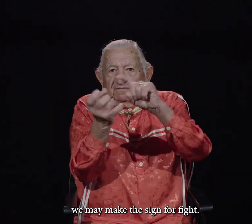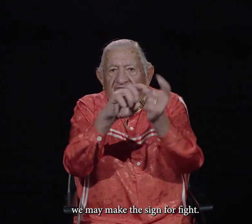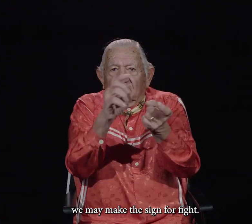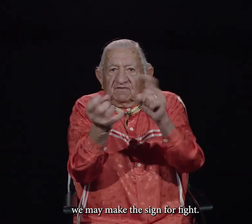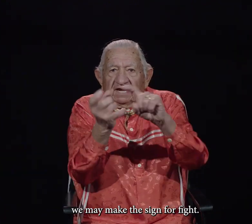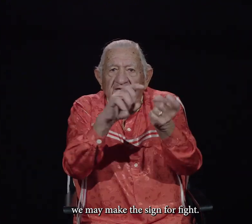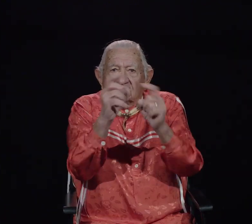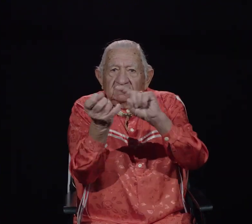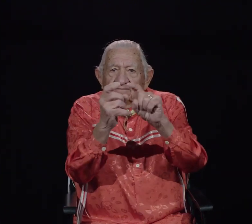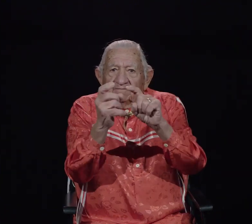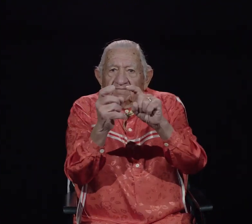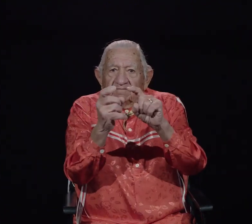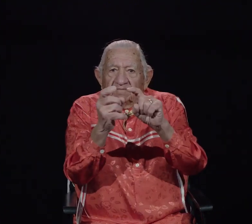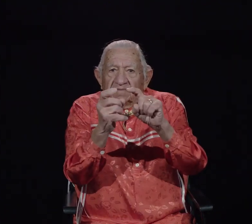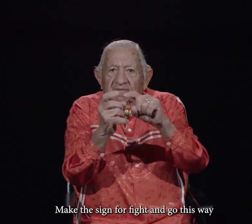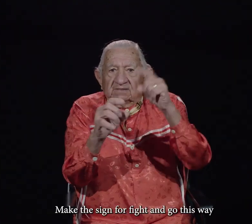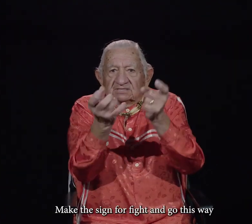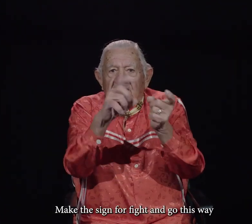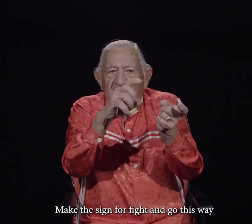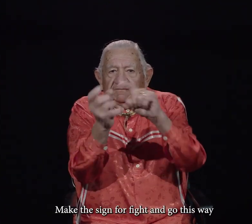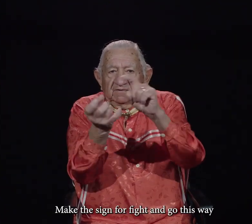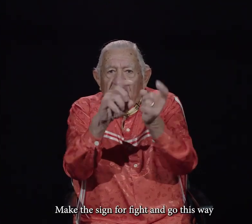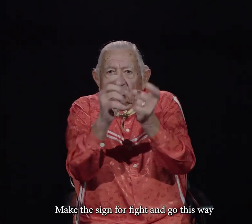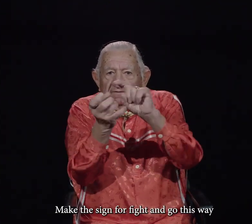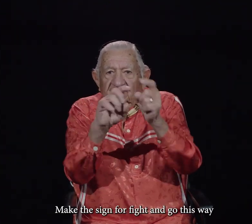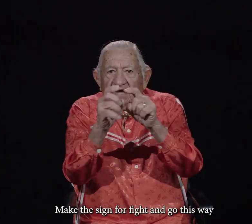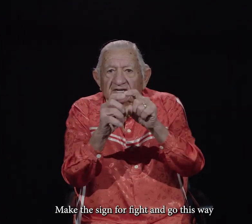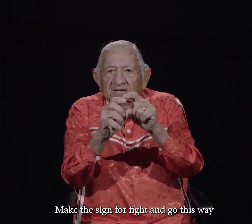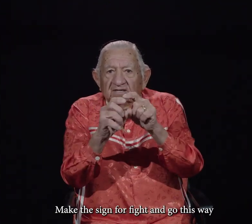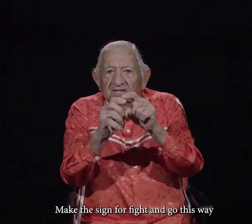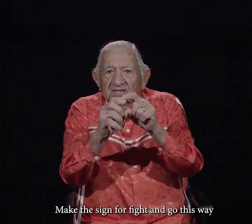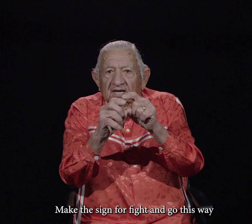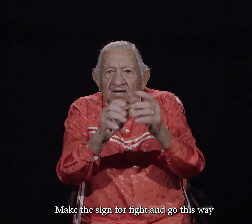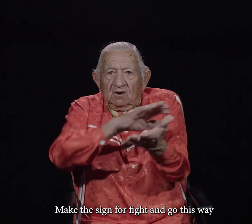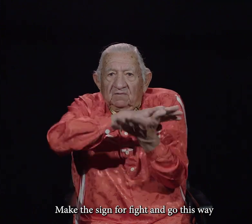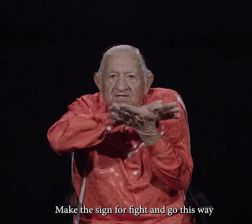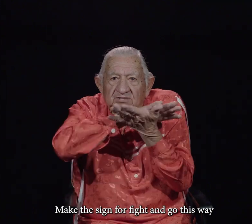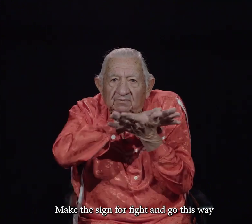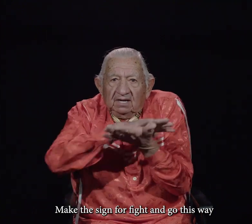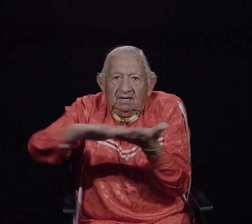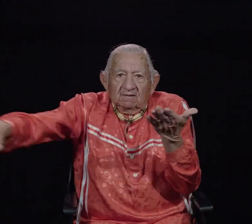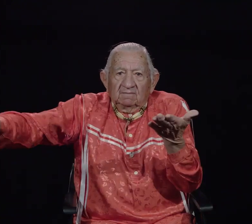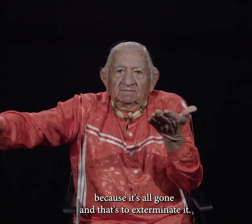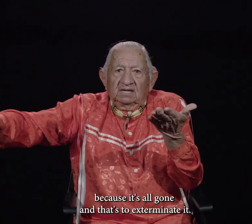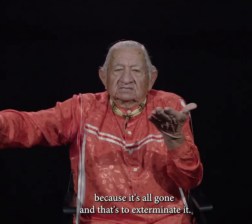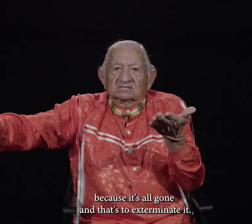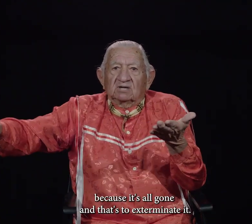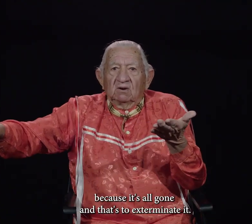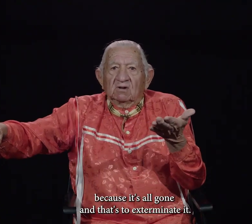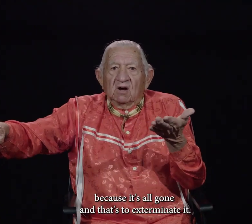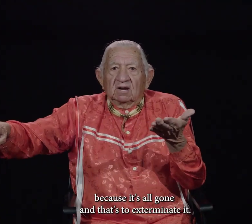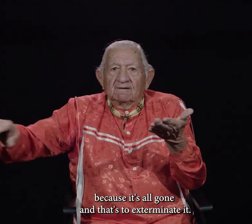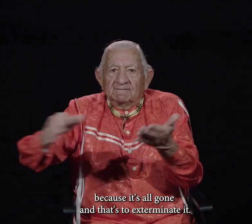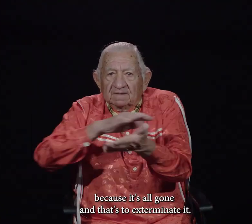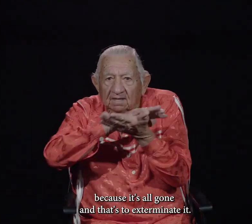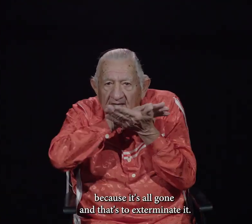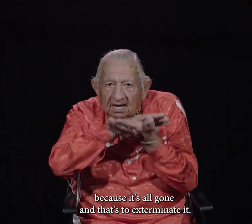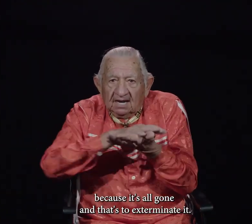for fight, make the sign for fight, and go this way because it's all gone, and that's